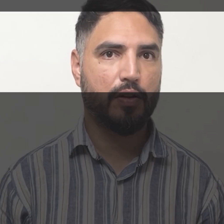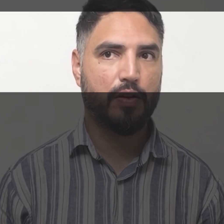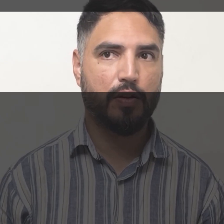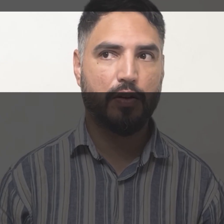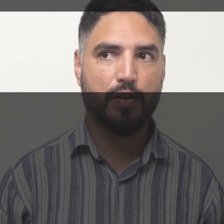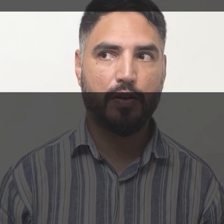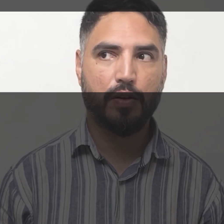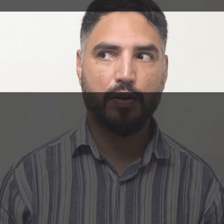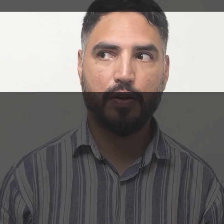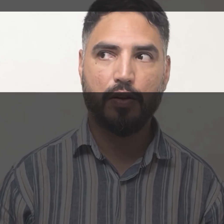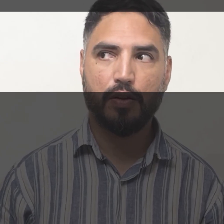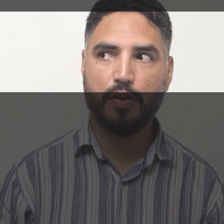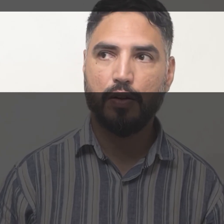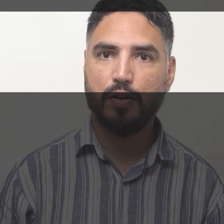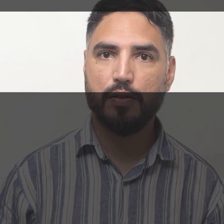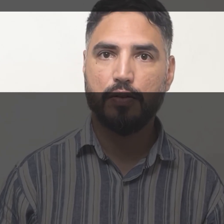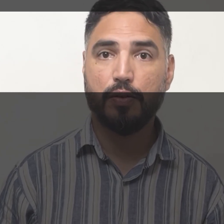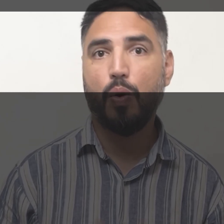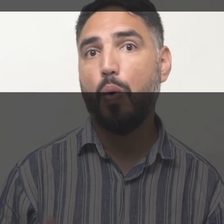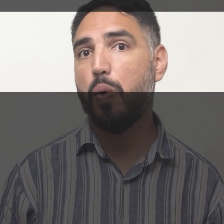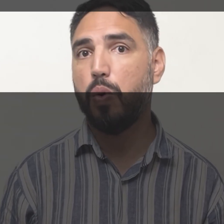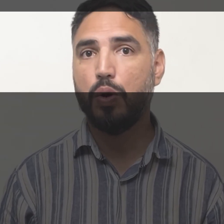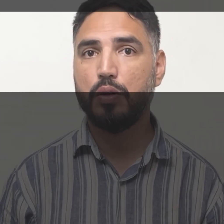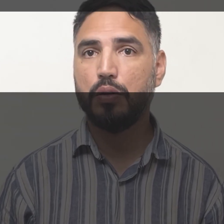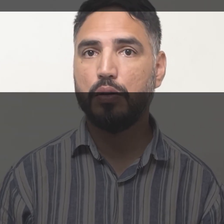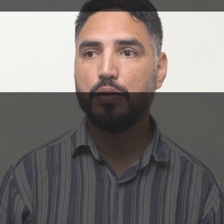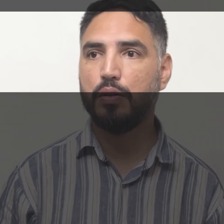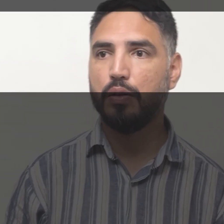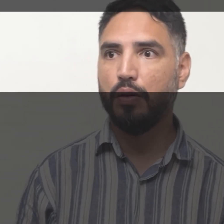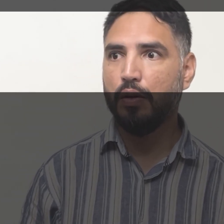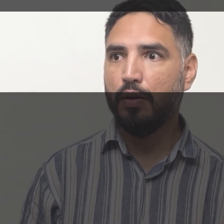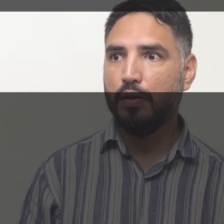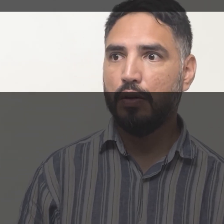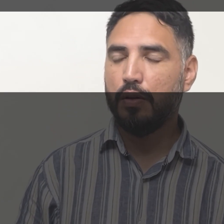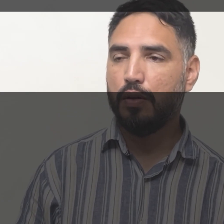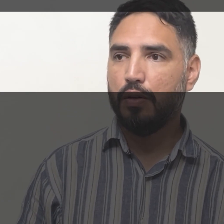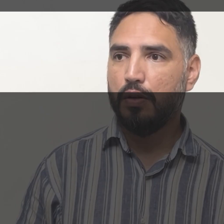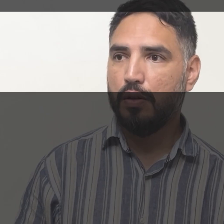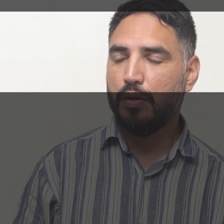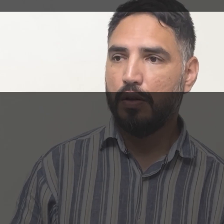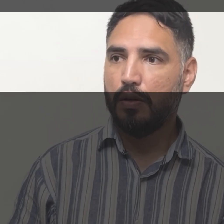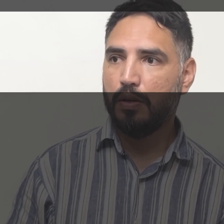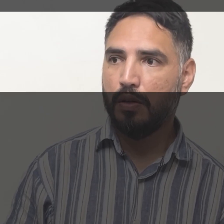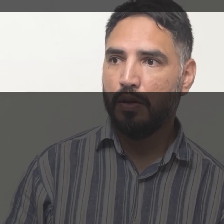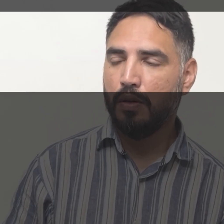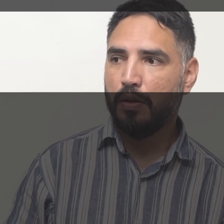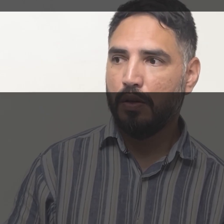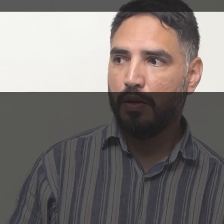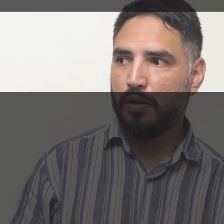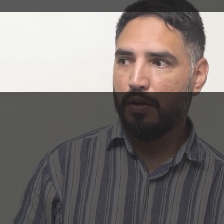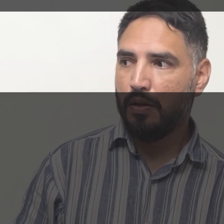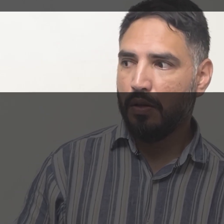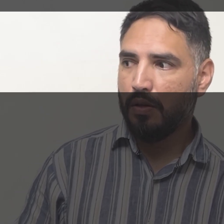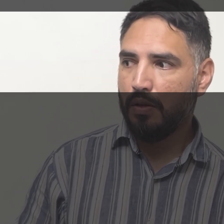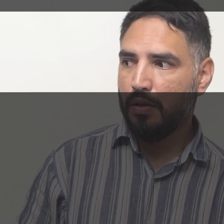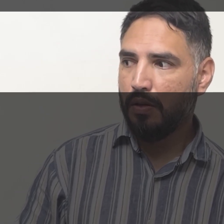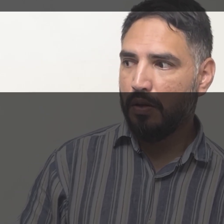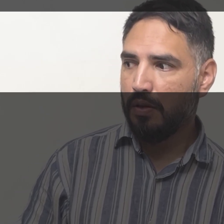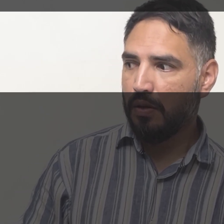create the sensation of movement, even movement of my whole body. If you look at this image, I seem to